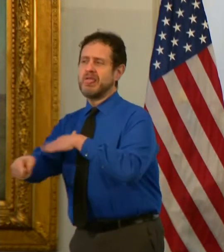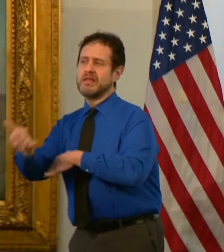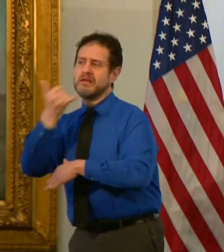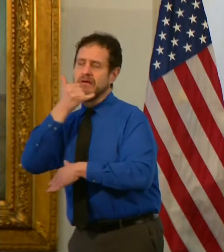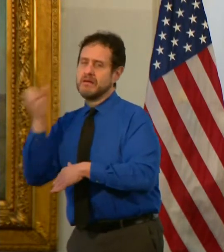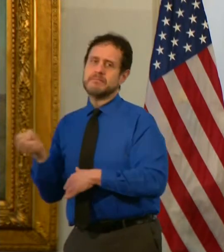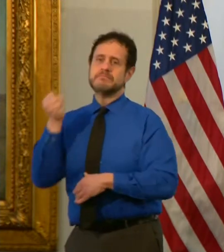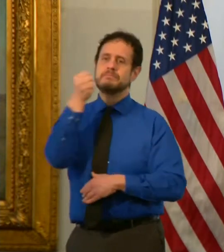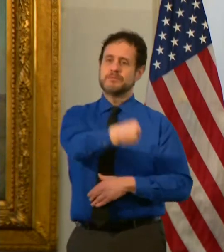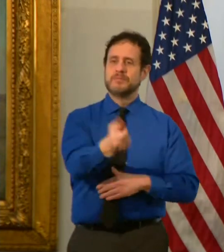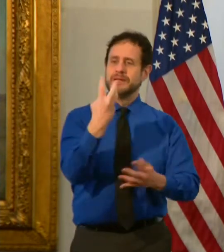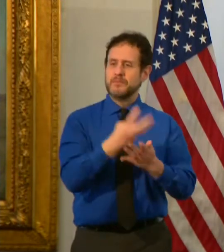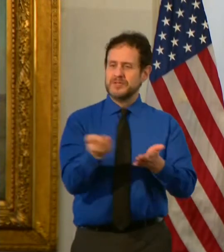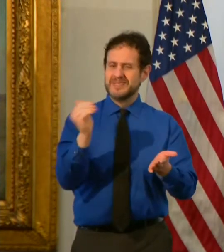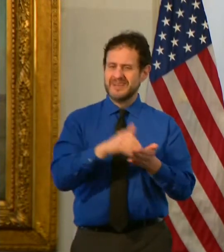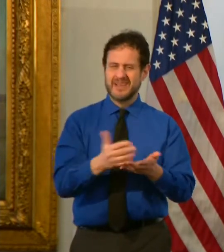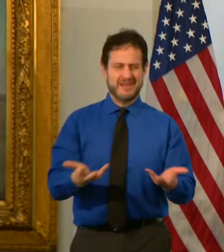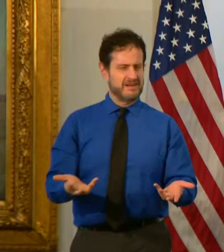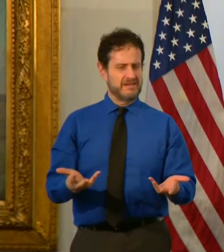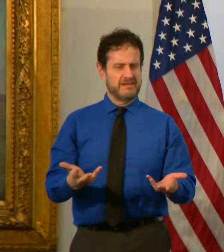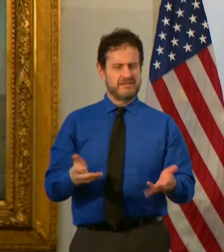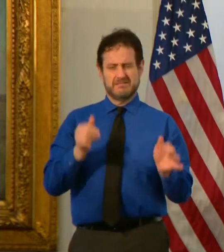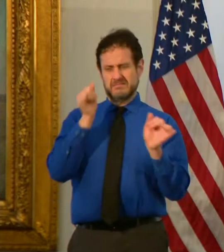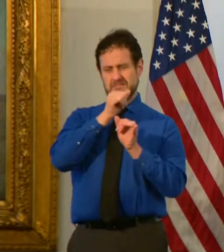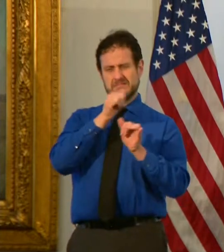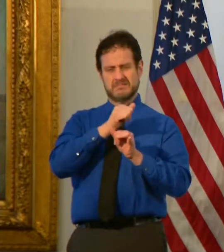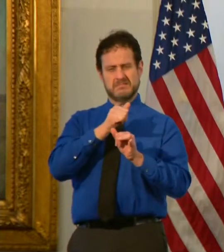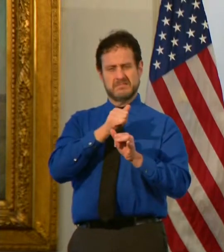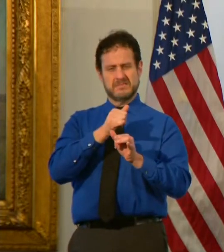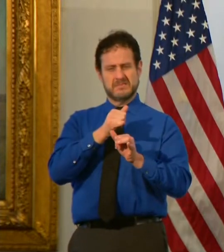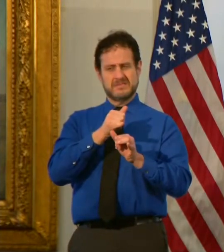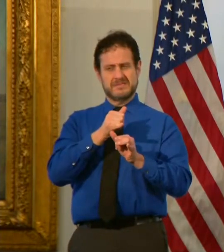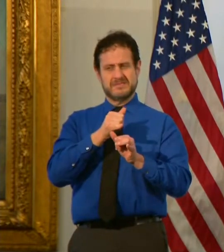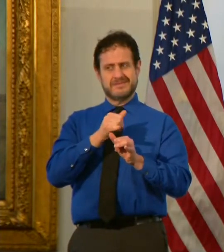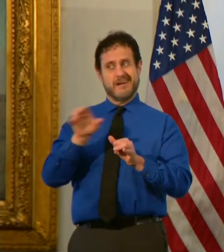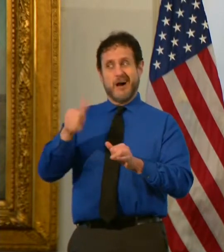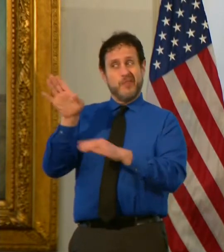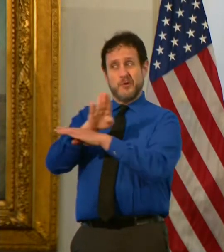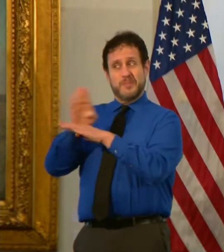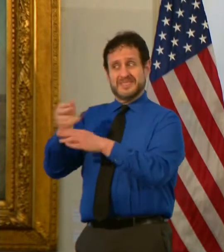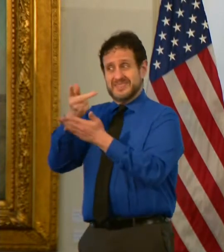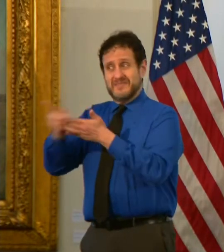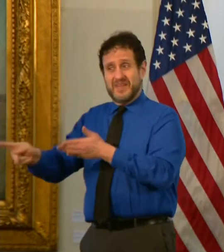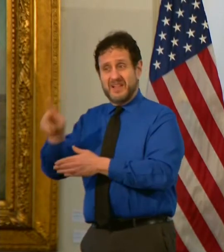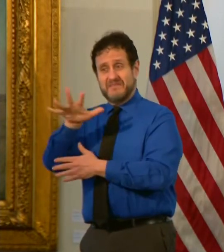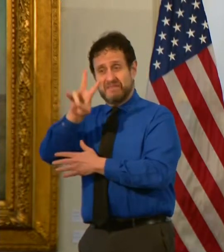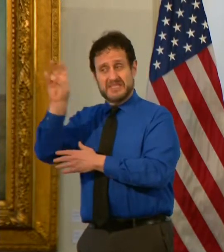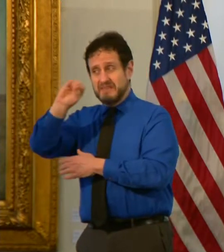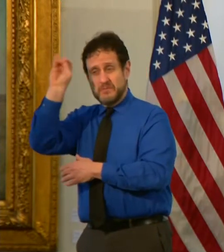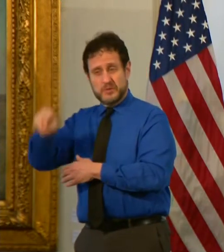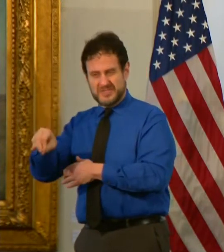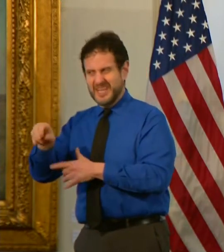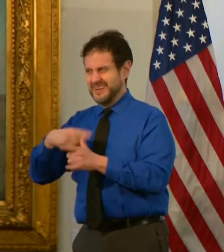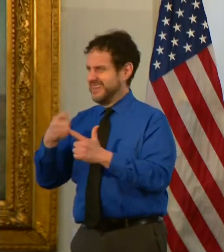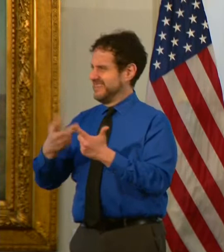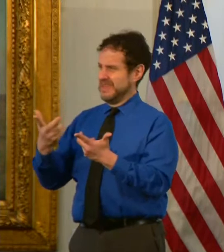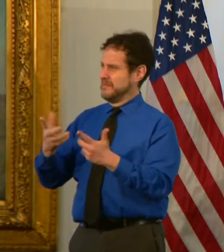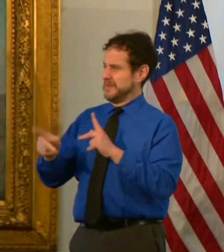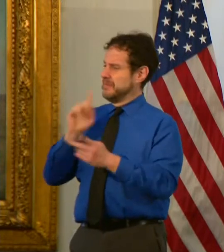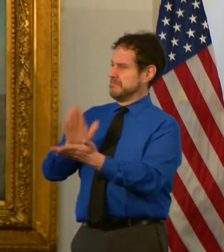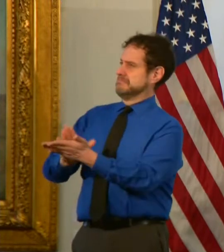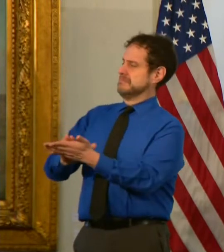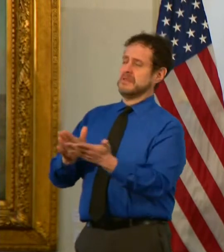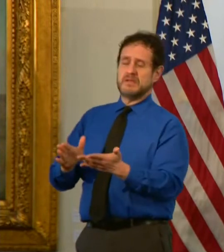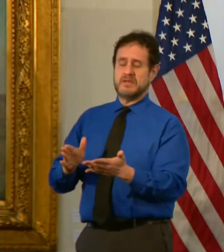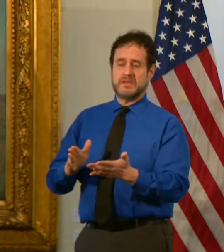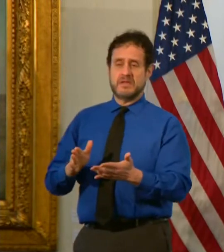other business model can you have a failure rate of 57%, and the next time we have an issue, someone says double